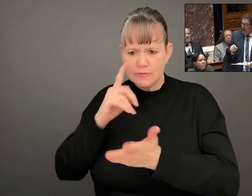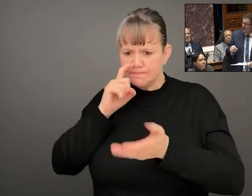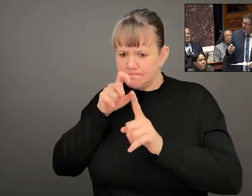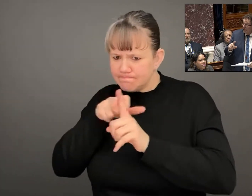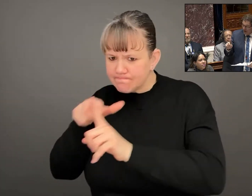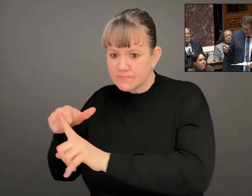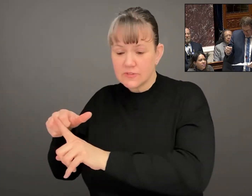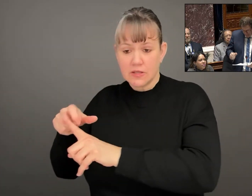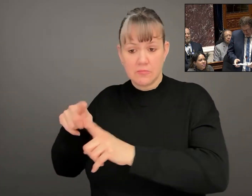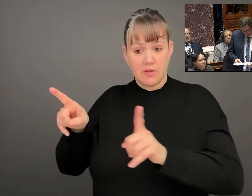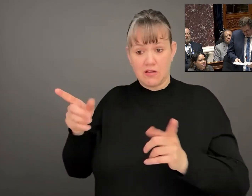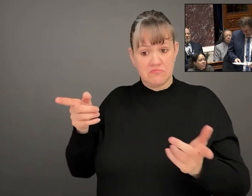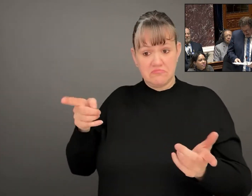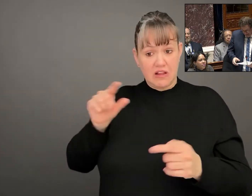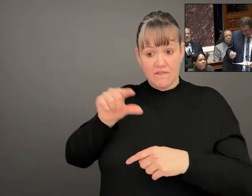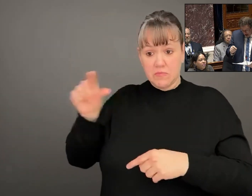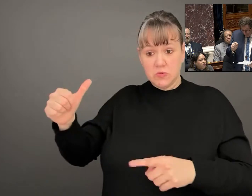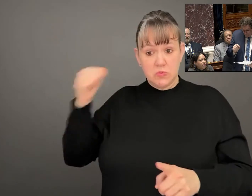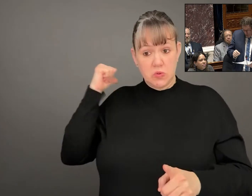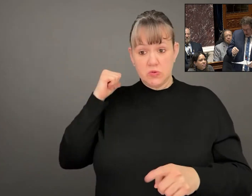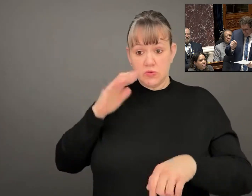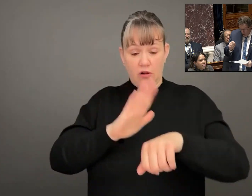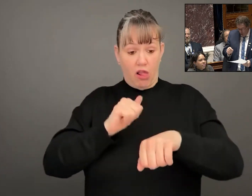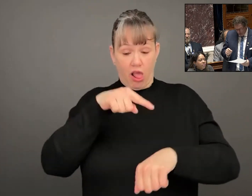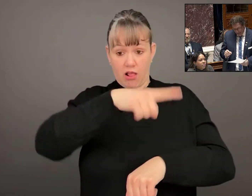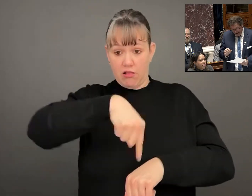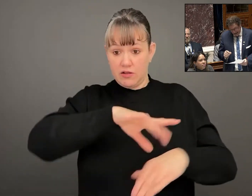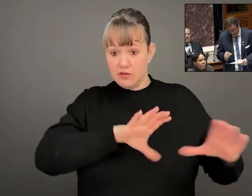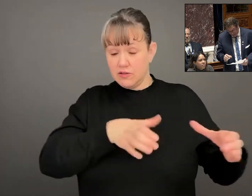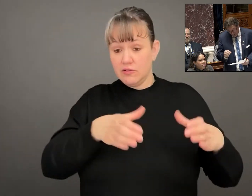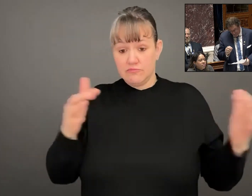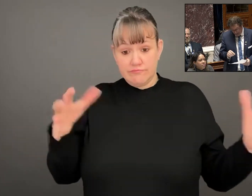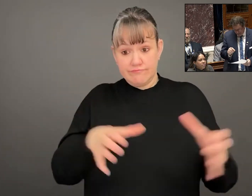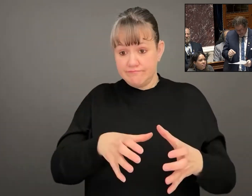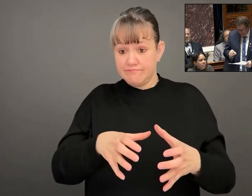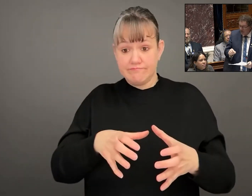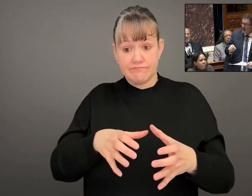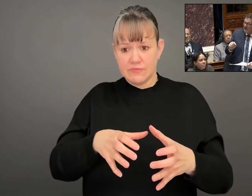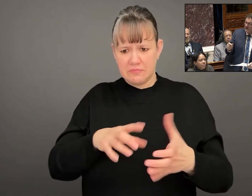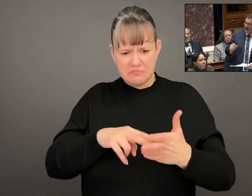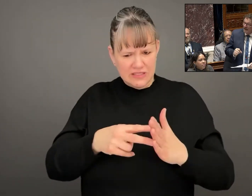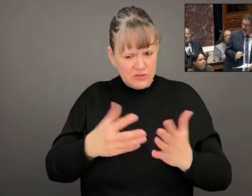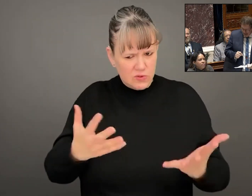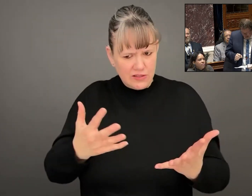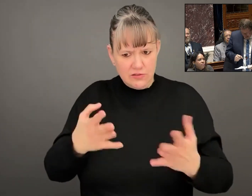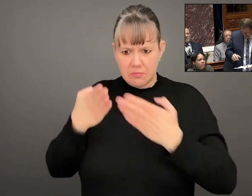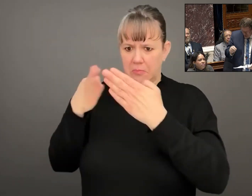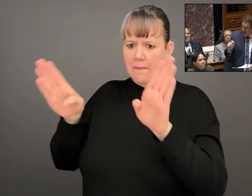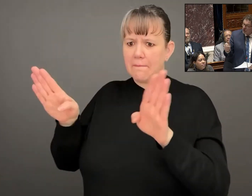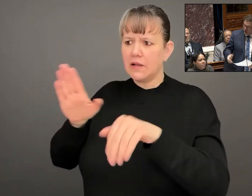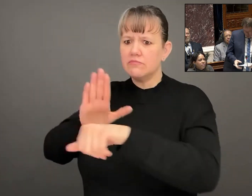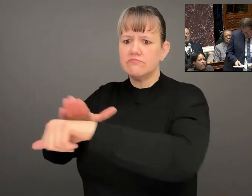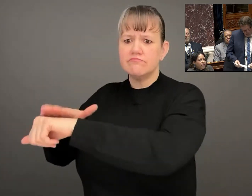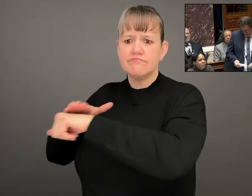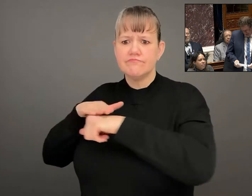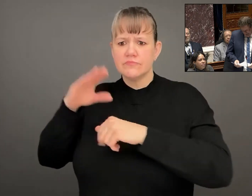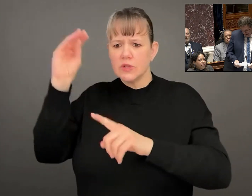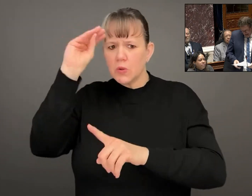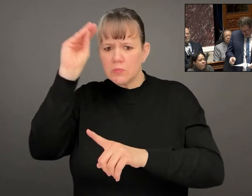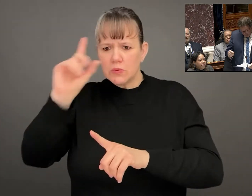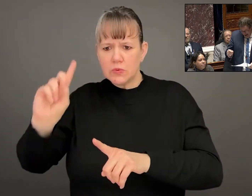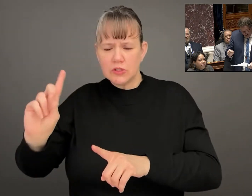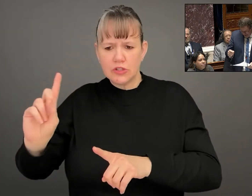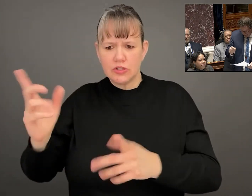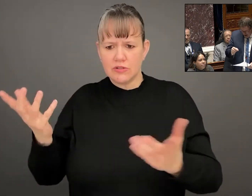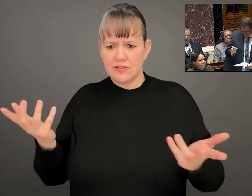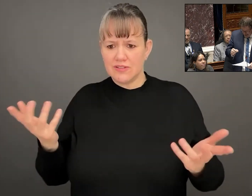for the public without their input? This government won't even hold a meeting without forcing people to sign an NDA, a non-disclosure agreement.